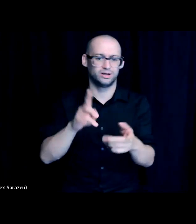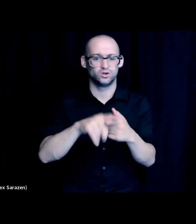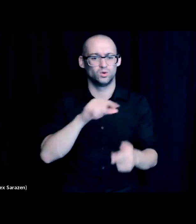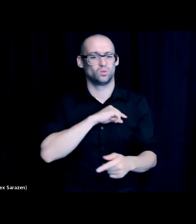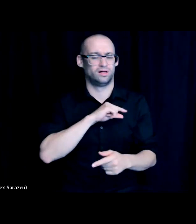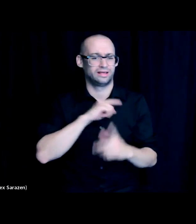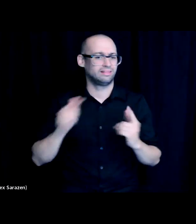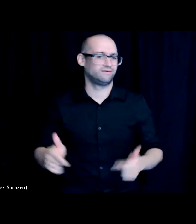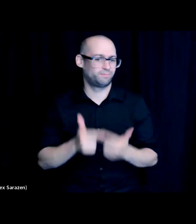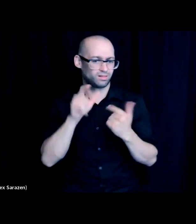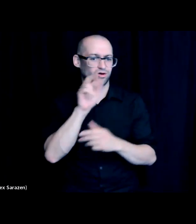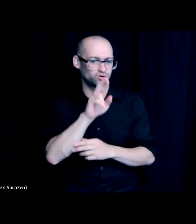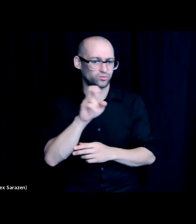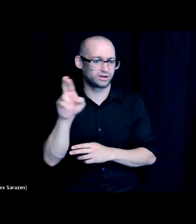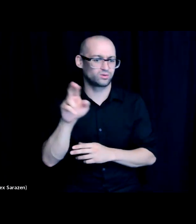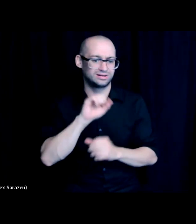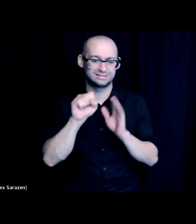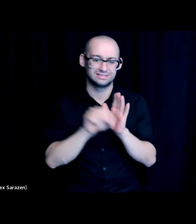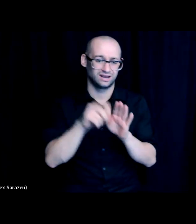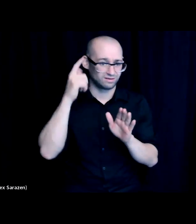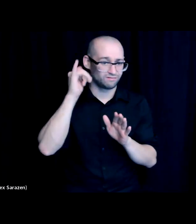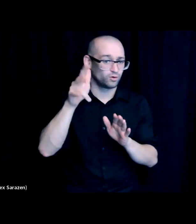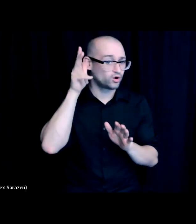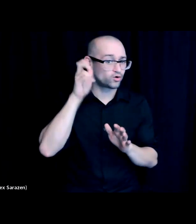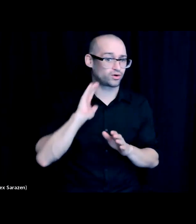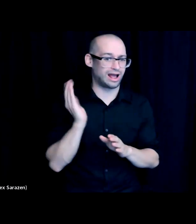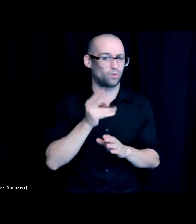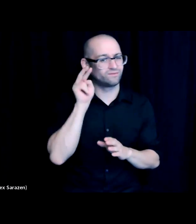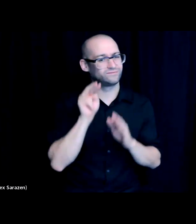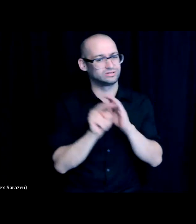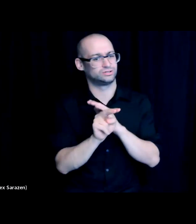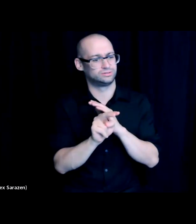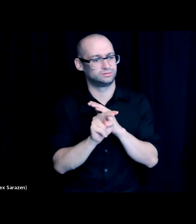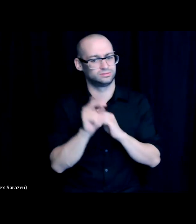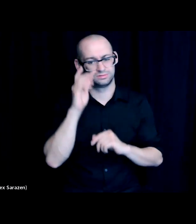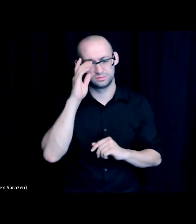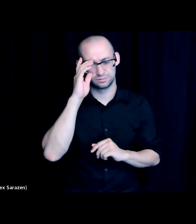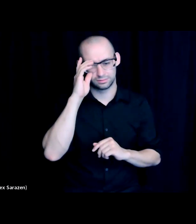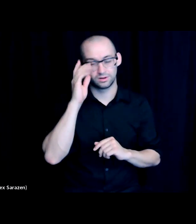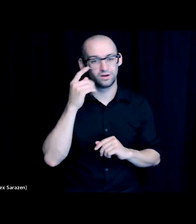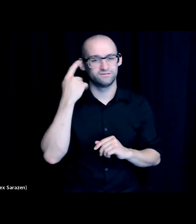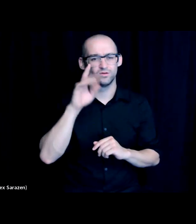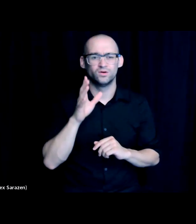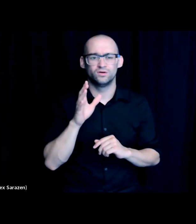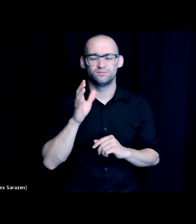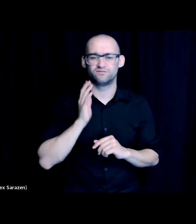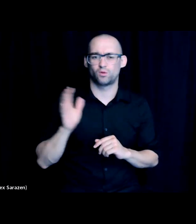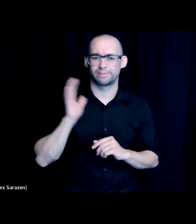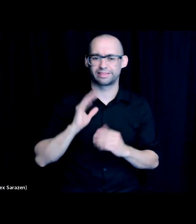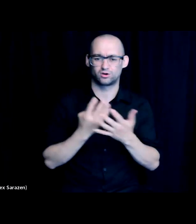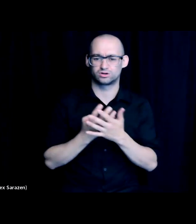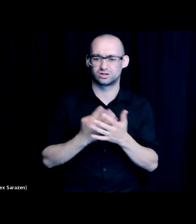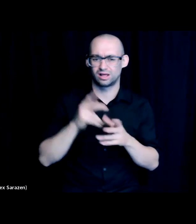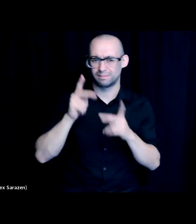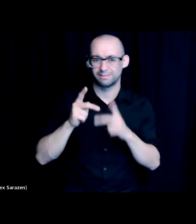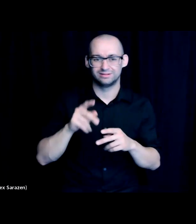careers. The state of California heard our vision for formerly incarcerated people sentenced to life,